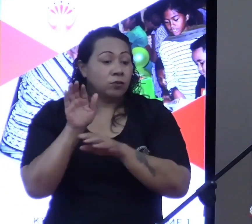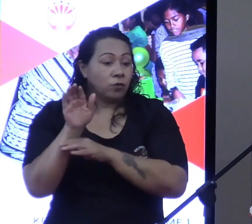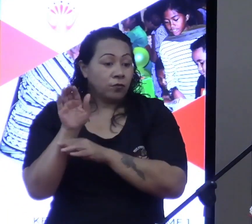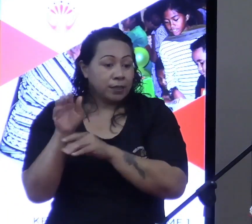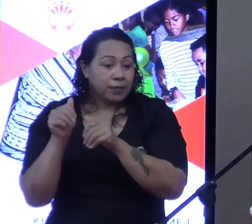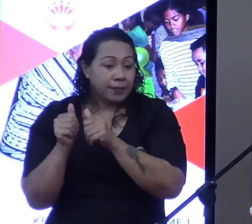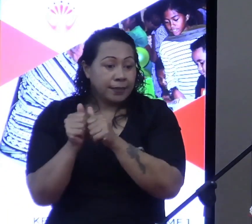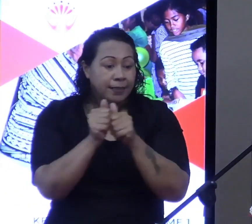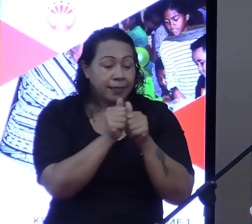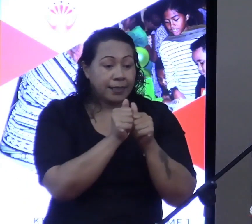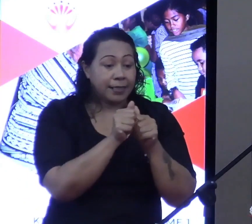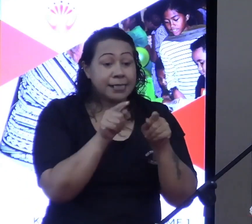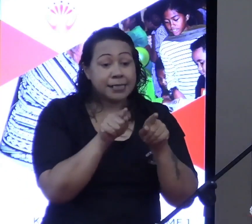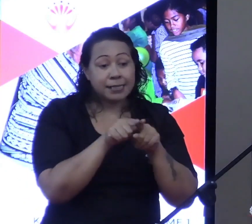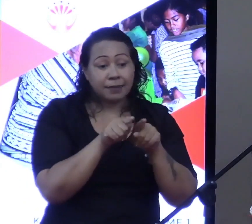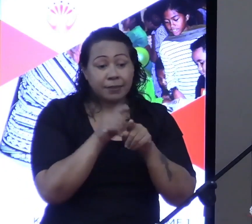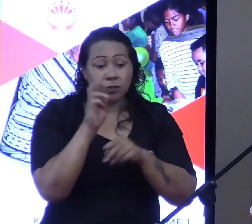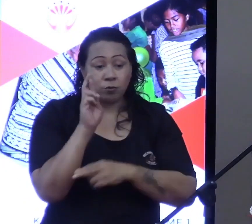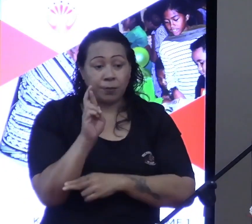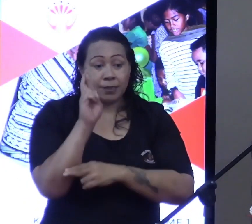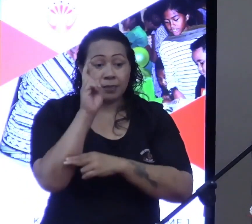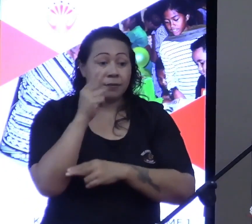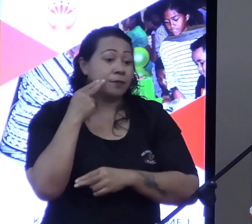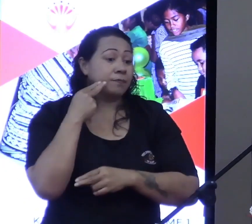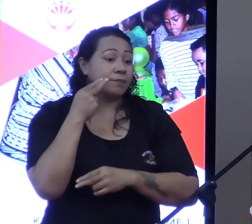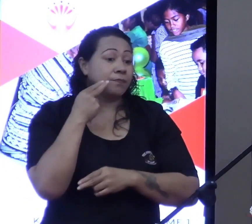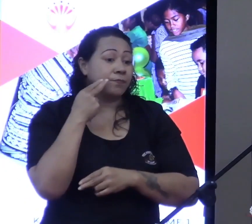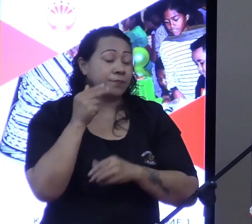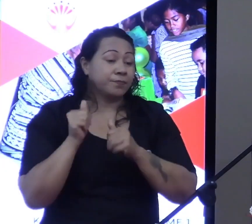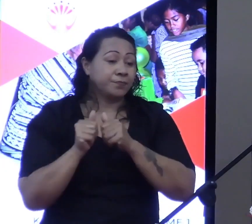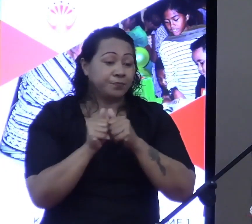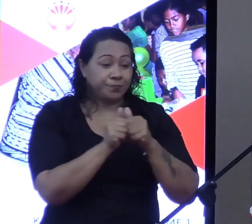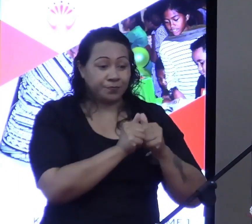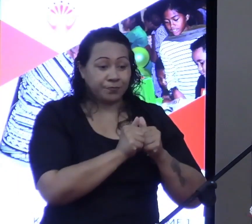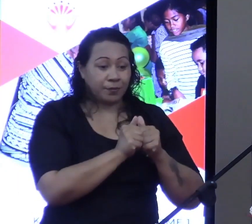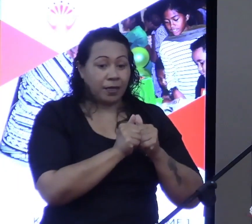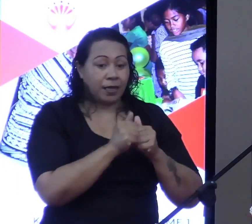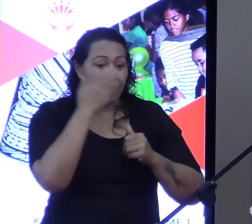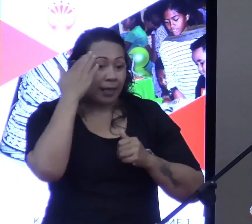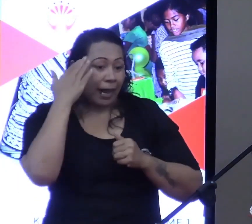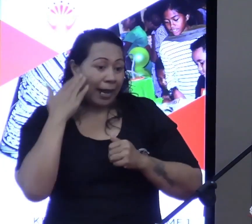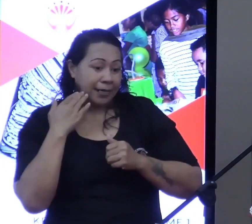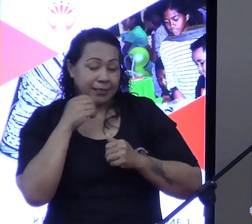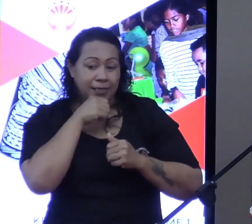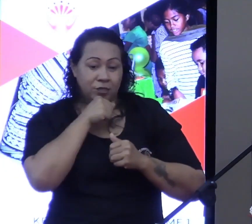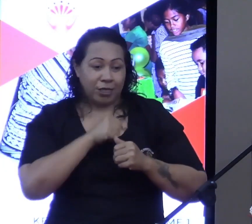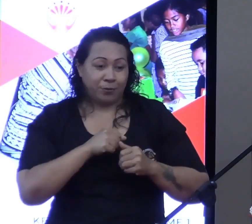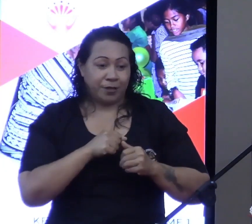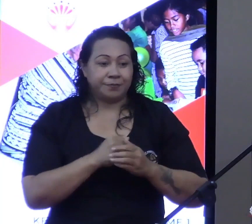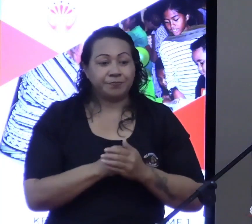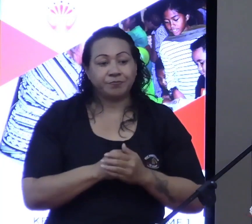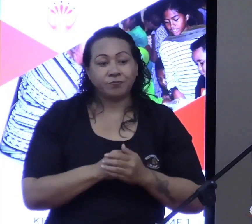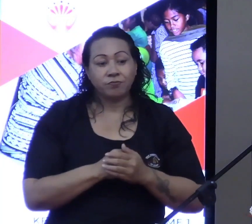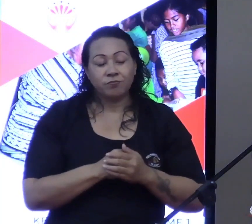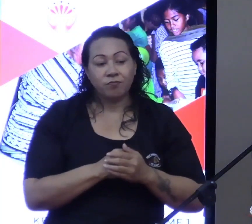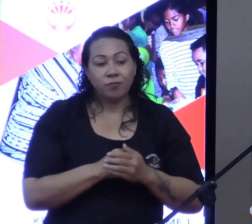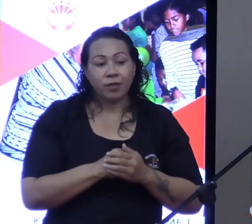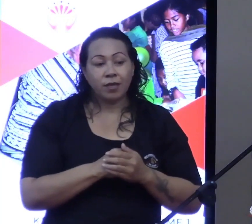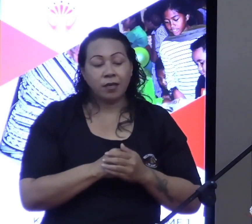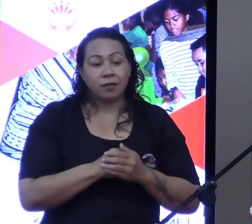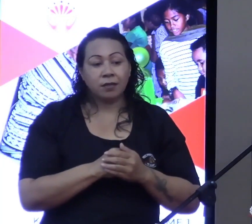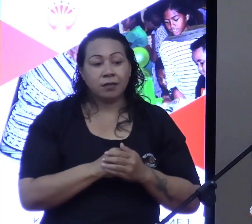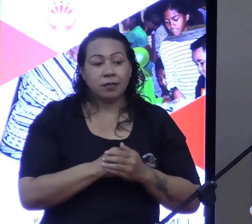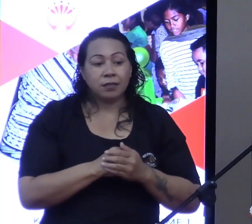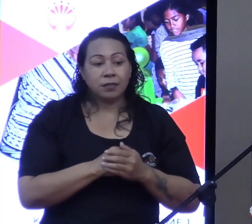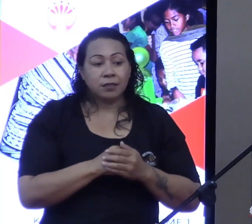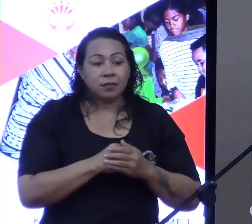representatives of national stakeholders, ladies and gentlemen. On behalf of the government, it is a great